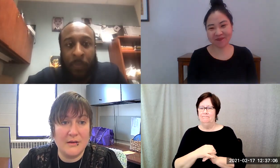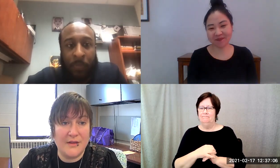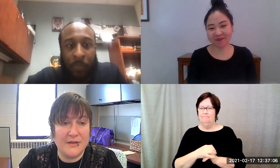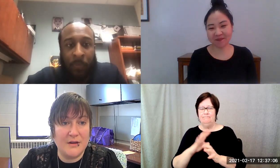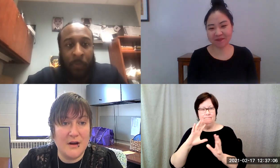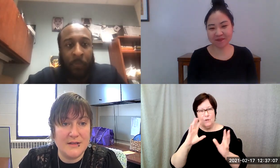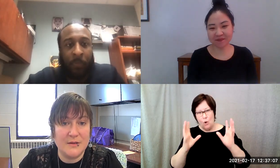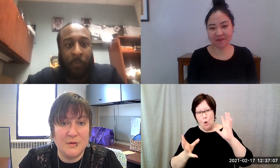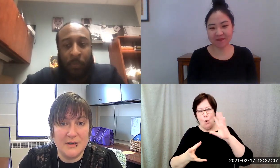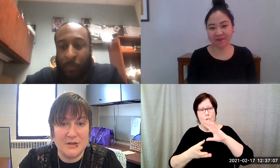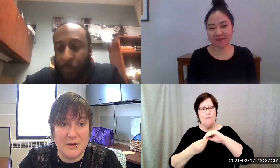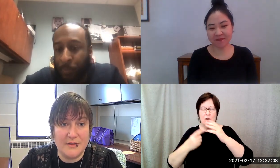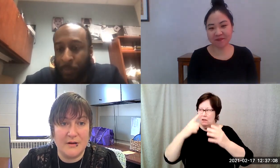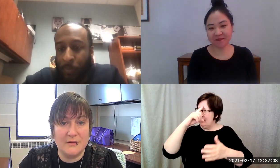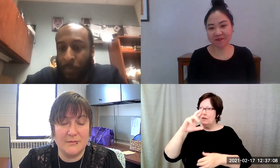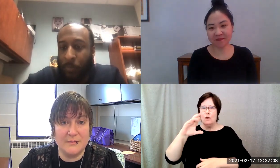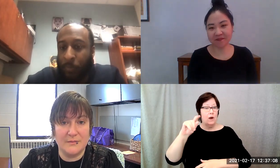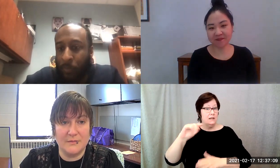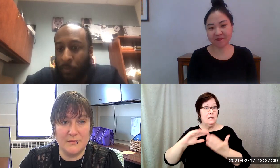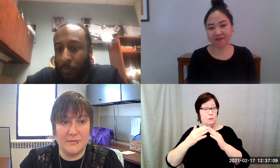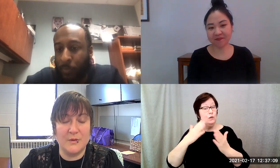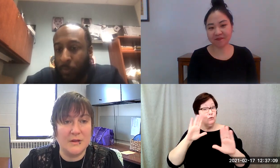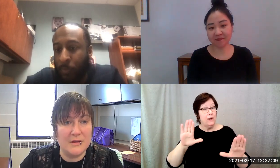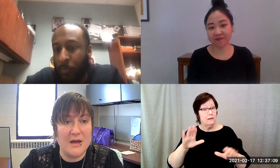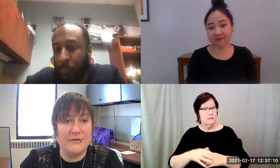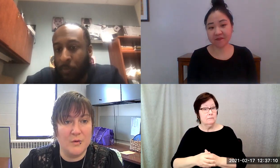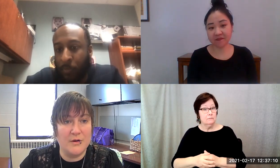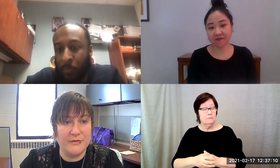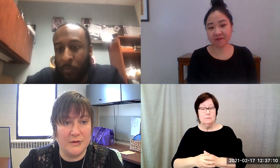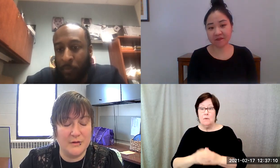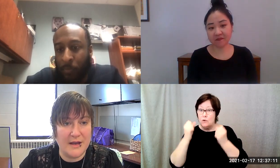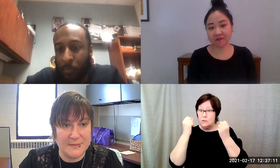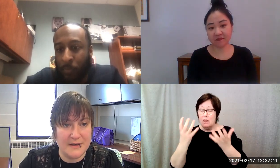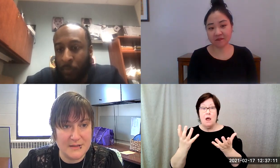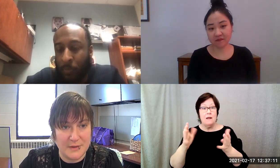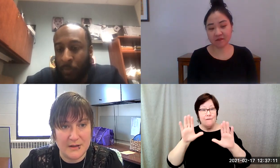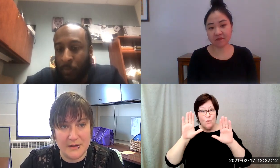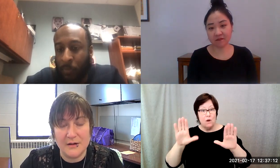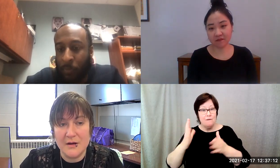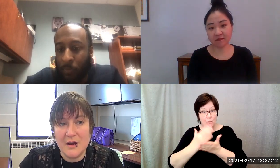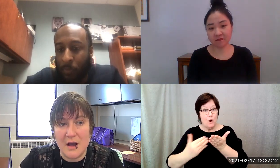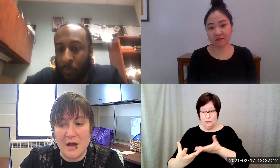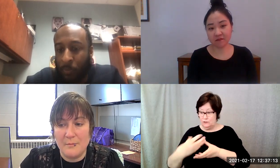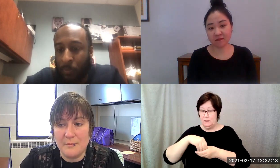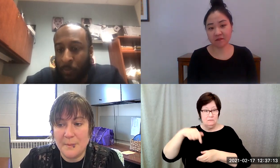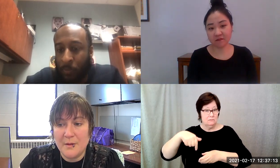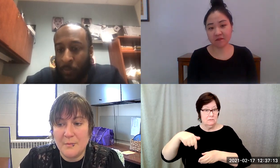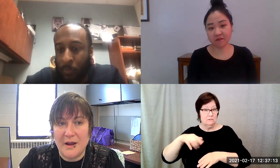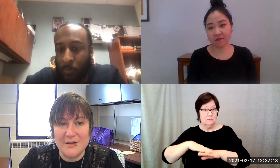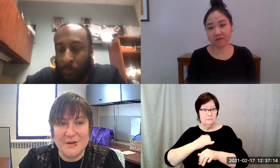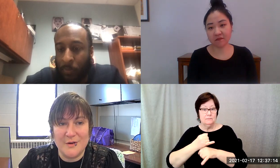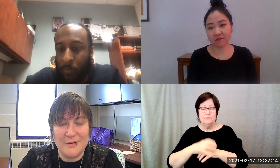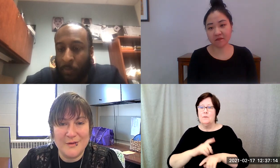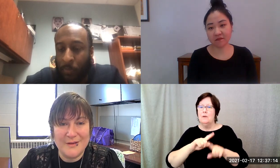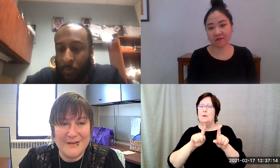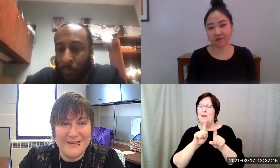overall, I think the RIT community is great. There are really a lot of wonderful aspects to being here. But